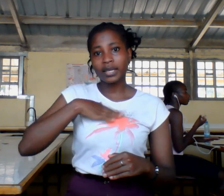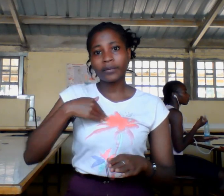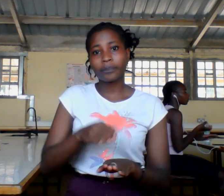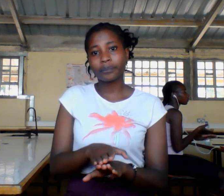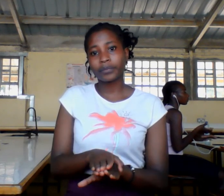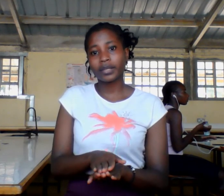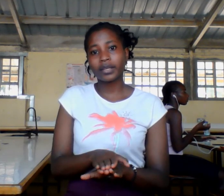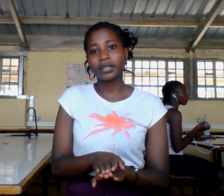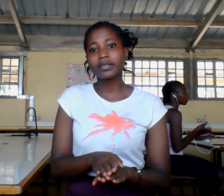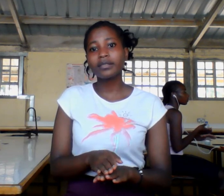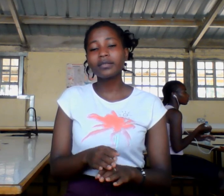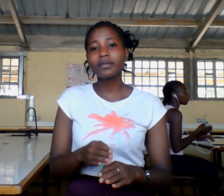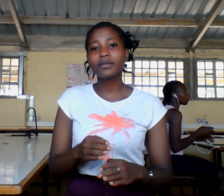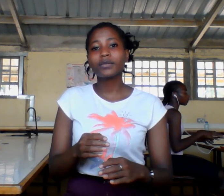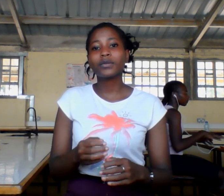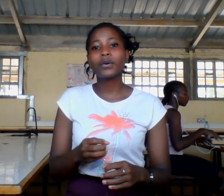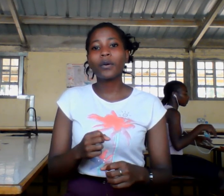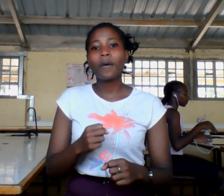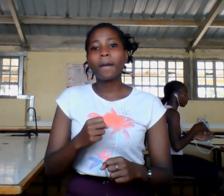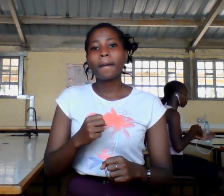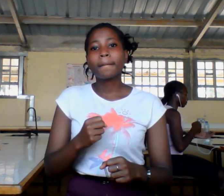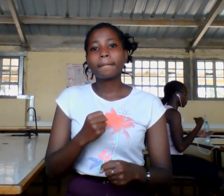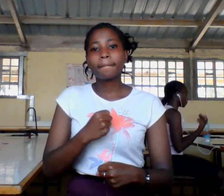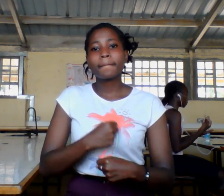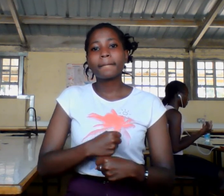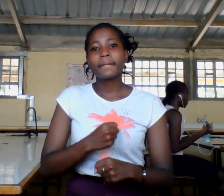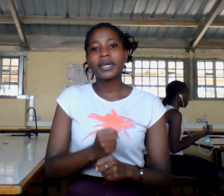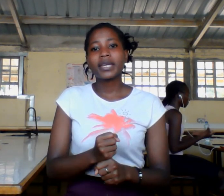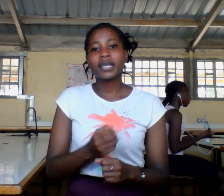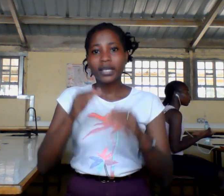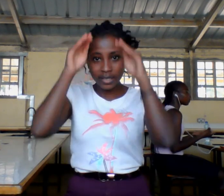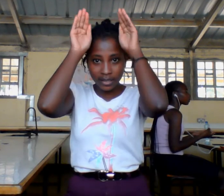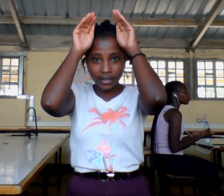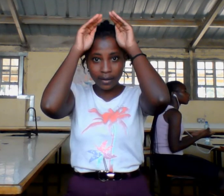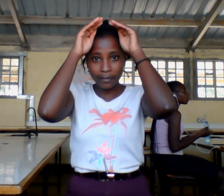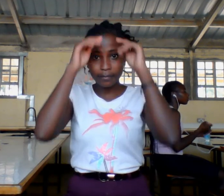Hyena got back to Rabbit's home in the evening, to his surprise, the rabbit